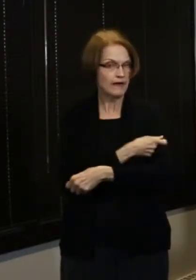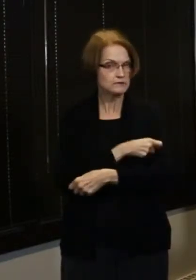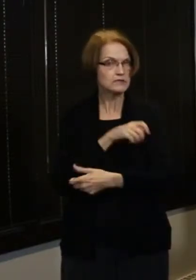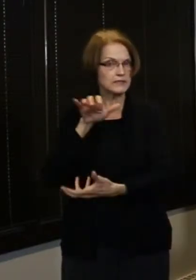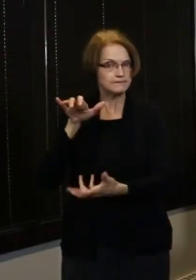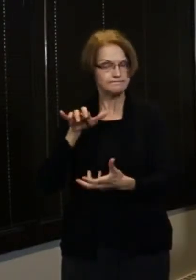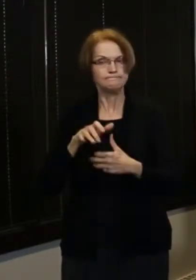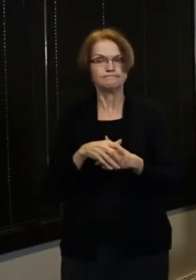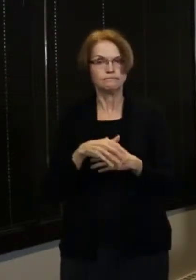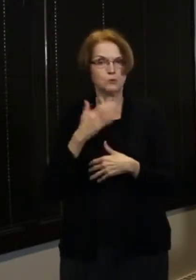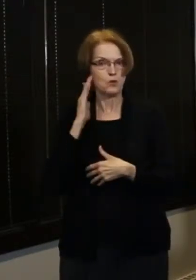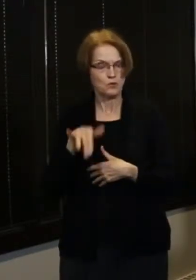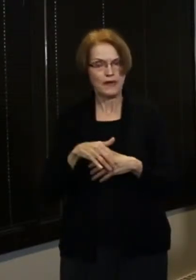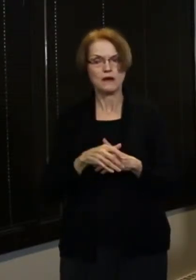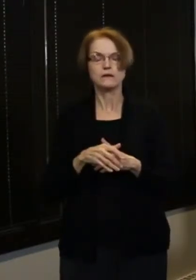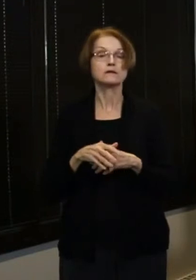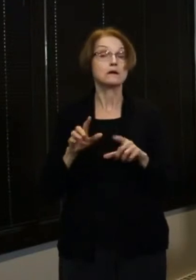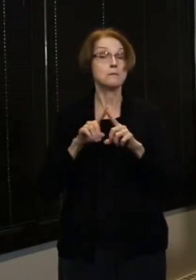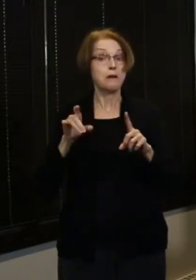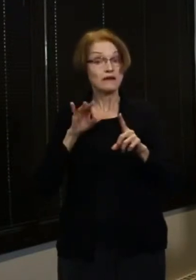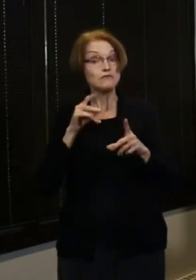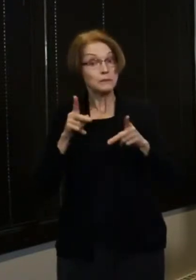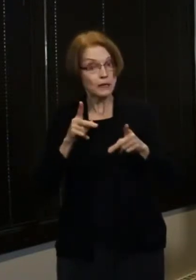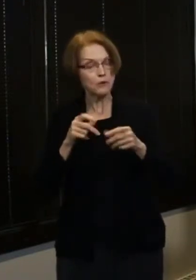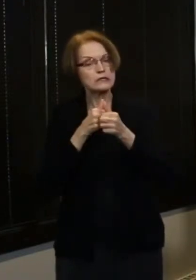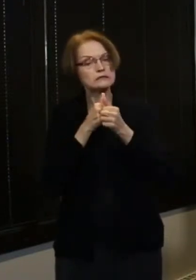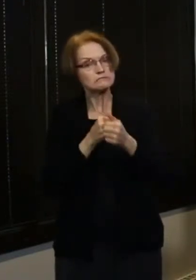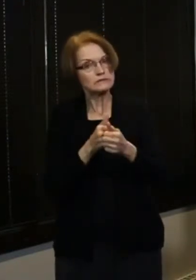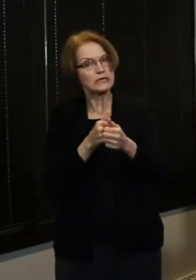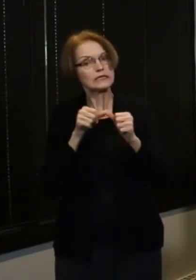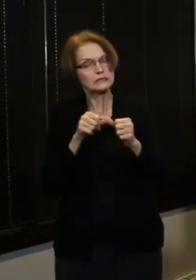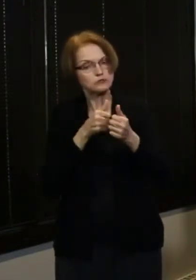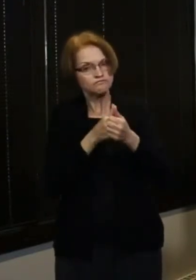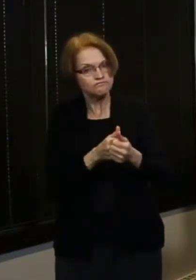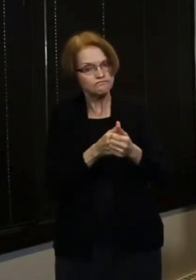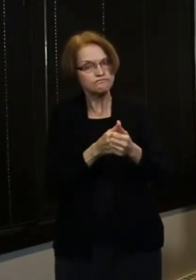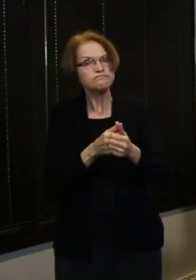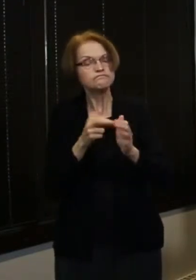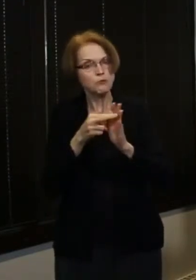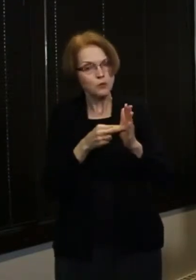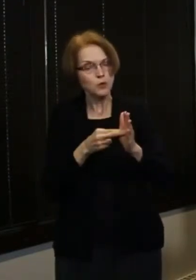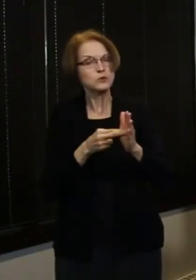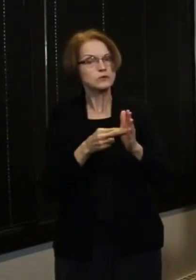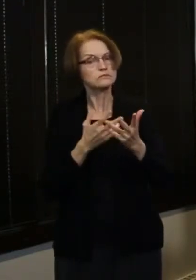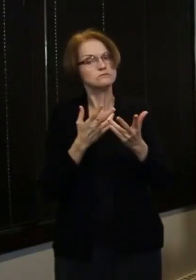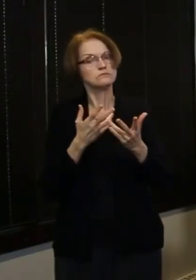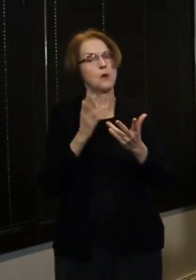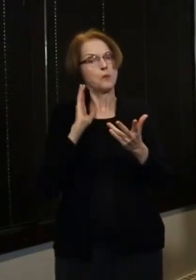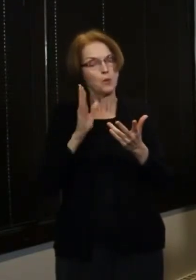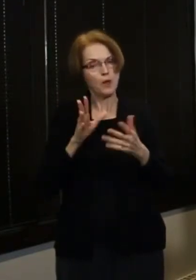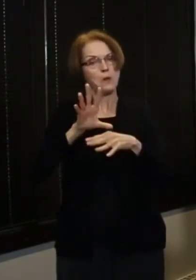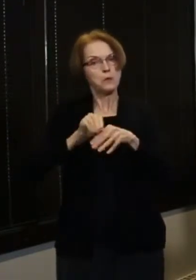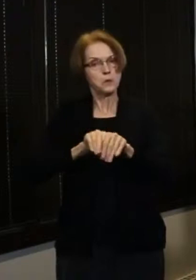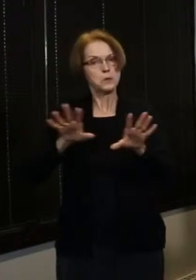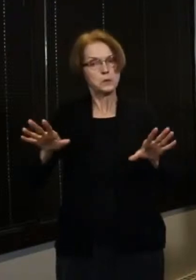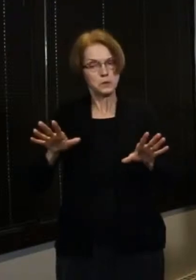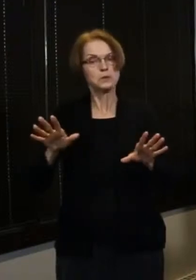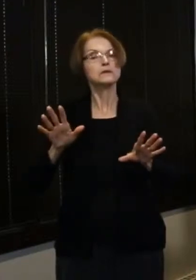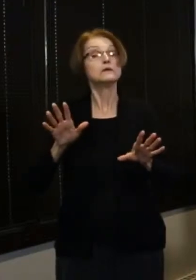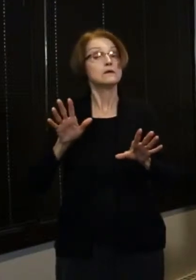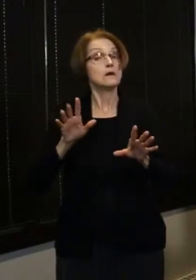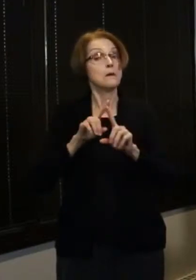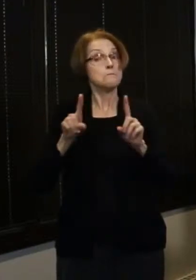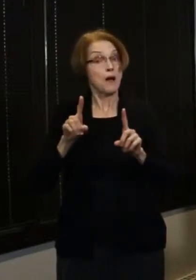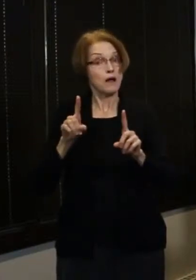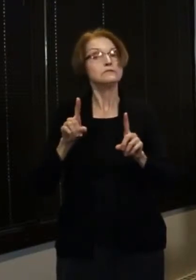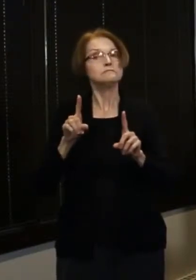continue to be diligent about preventing the spread of the virus. But it will get better. And vaccinations will increase at a